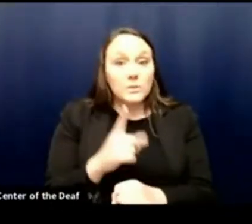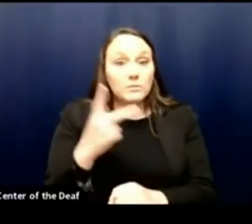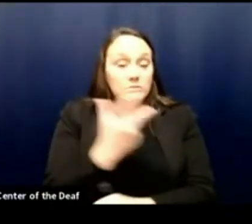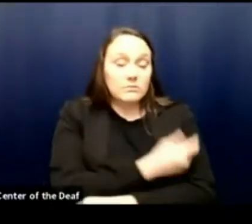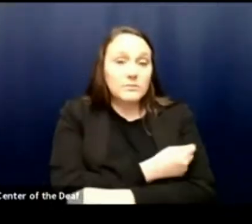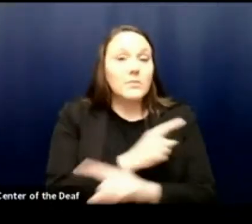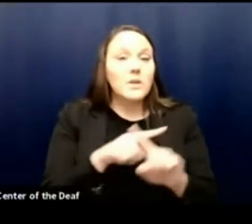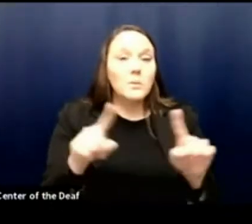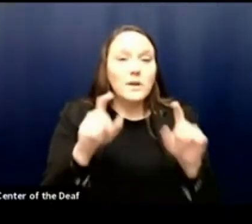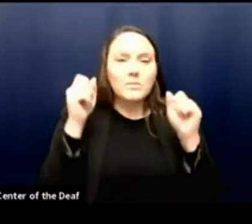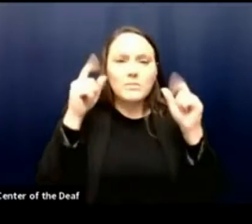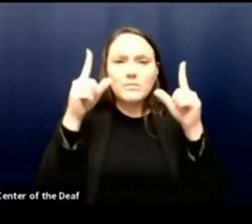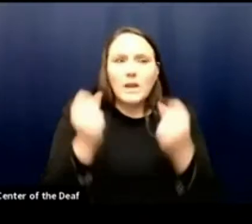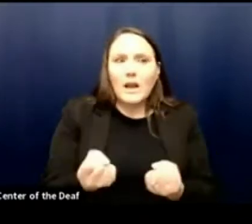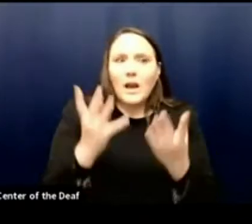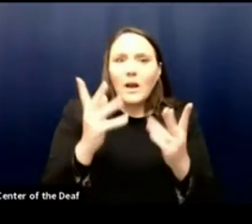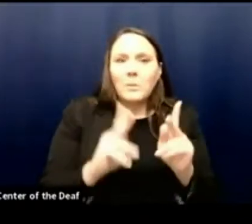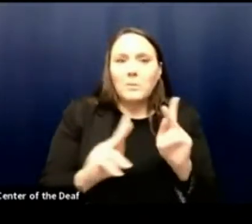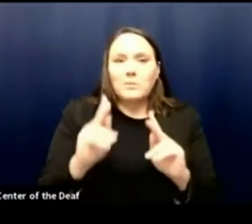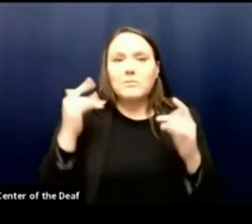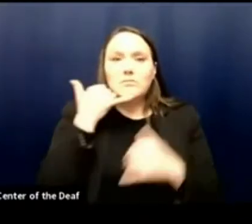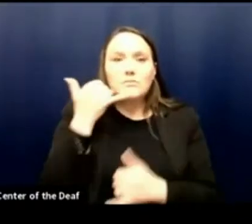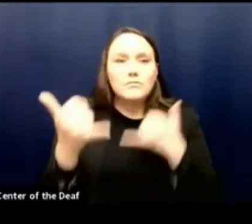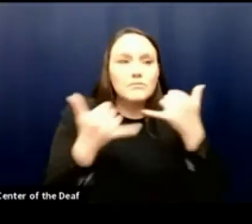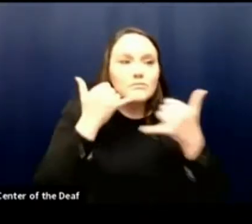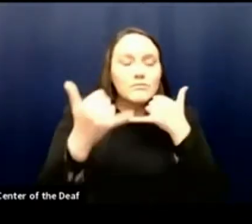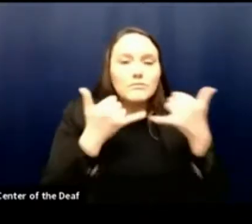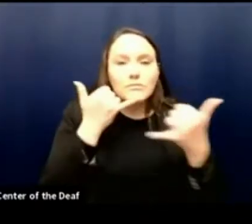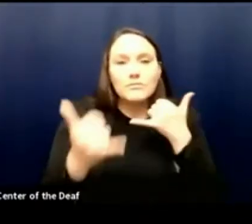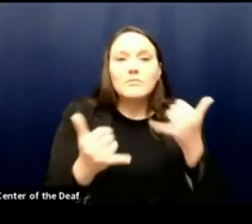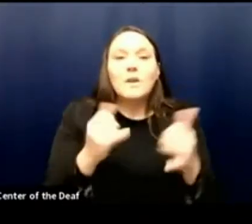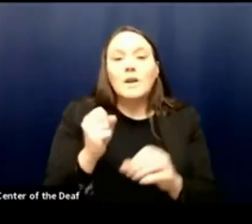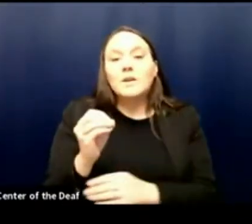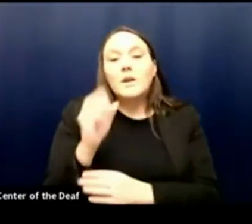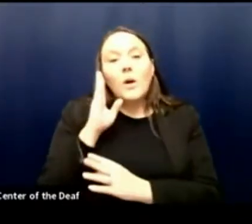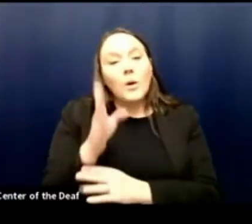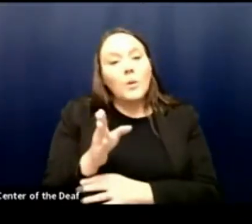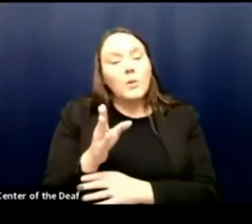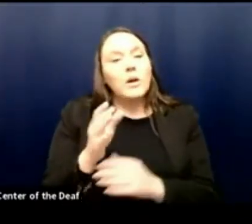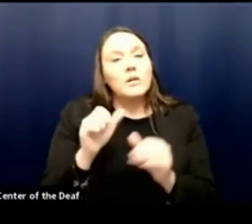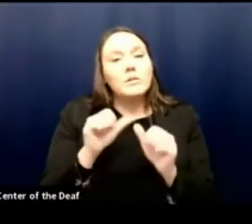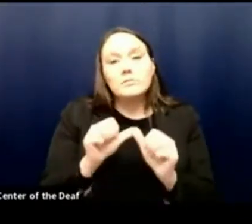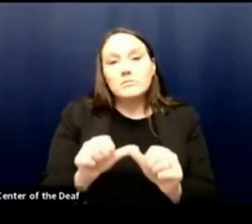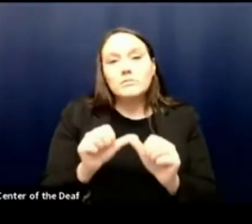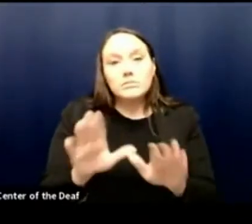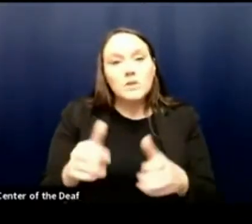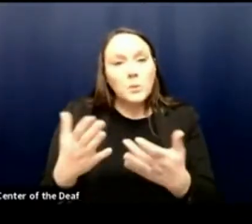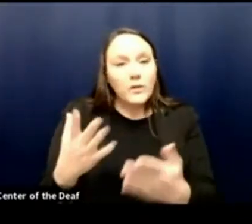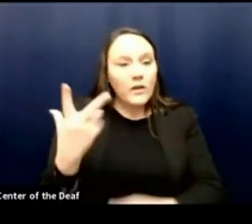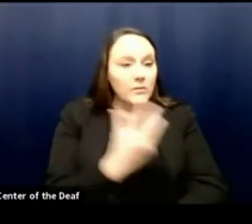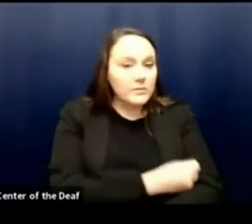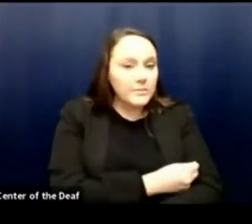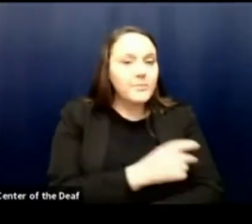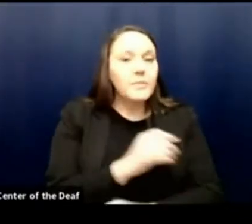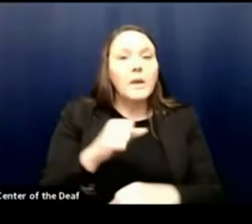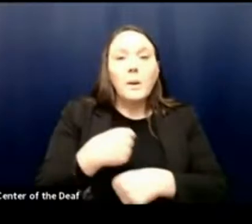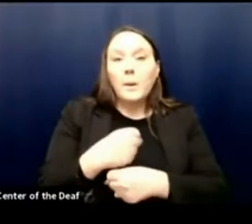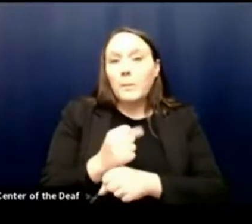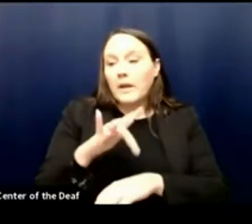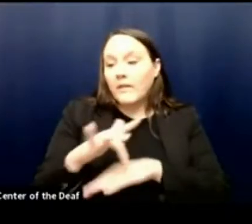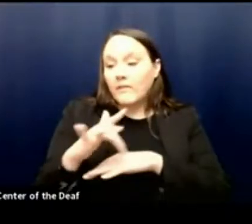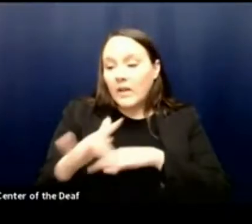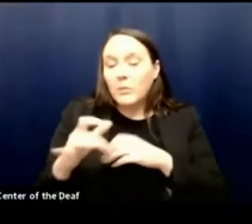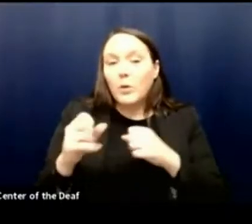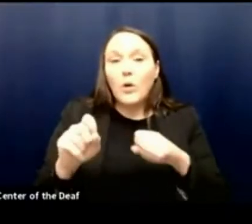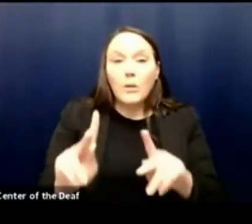volume. And so we will continue to put vaccine out and make it available, make opportunities